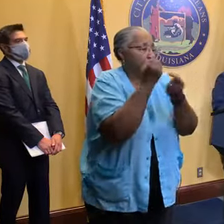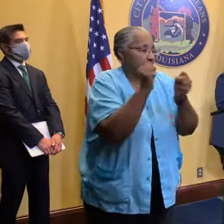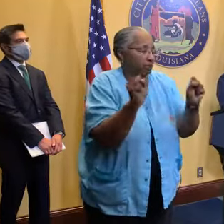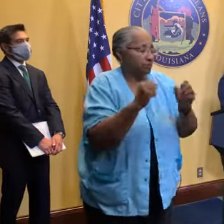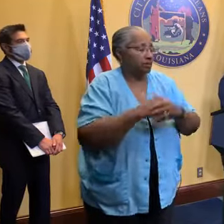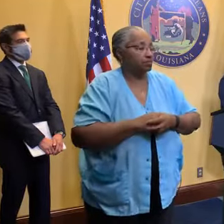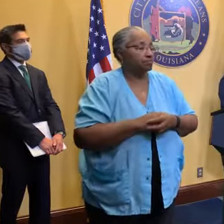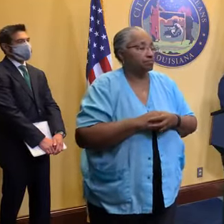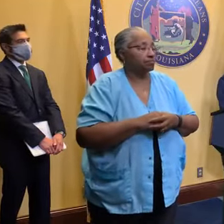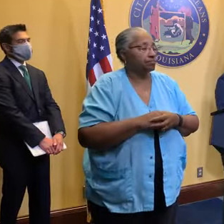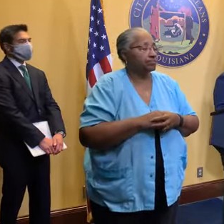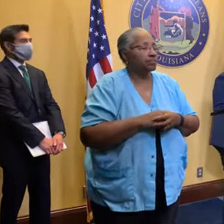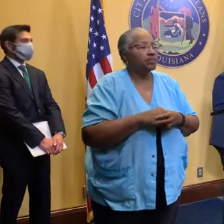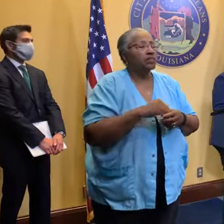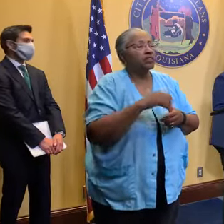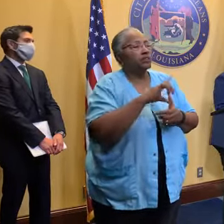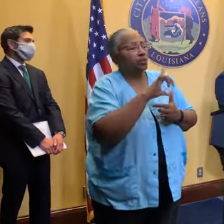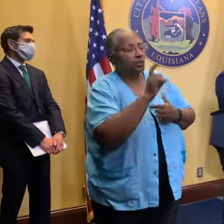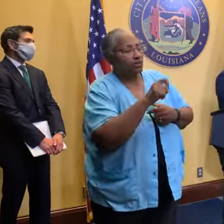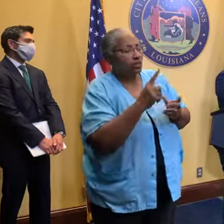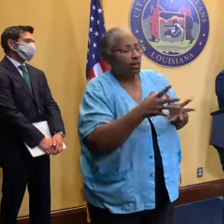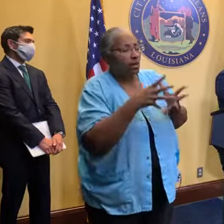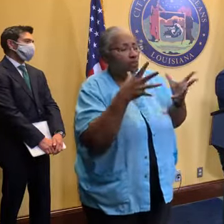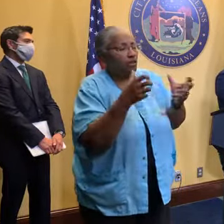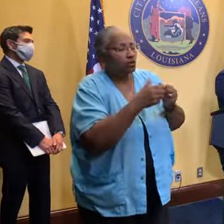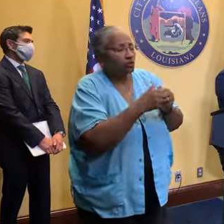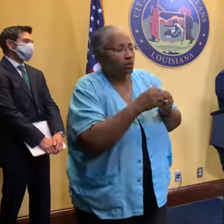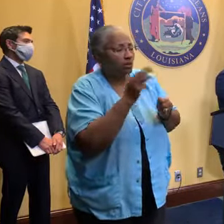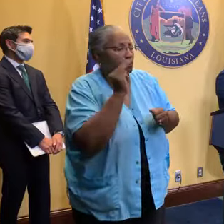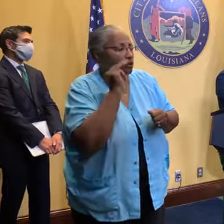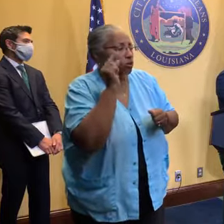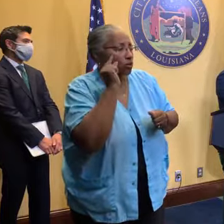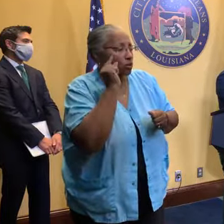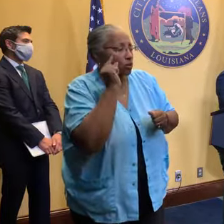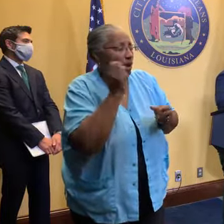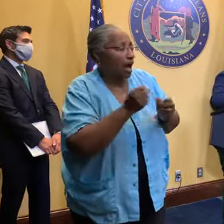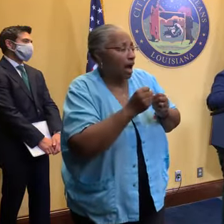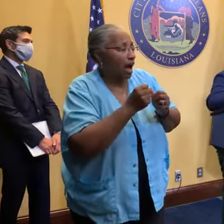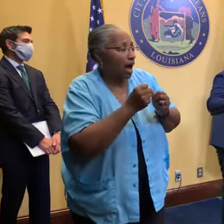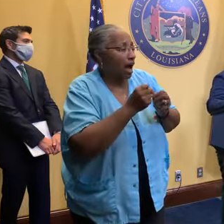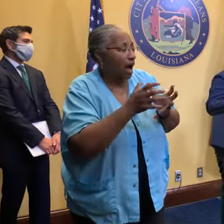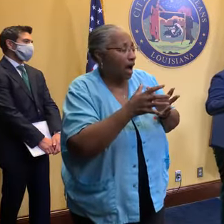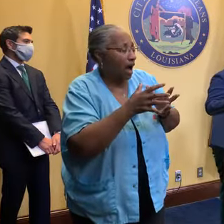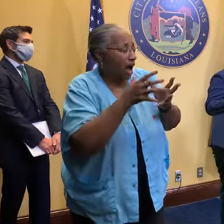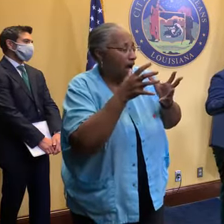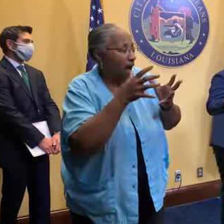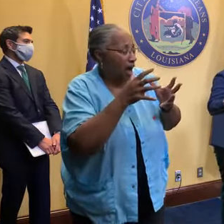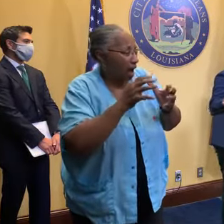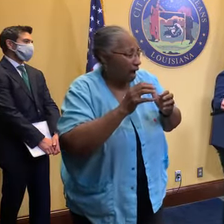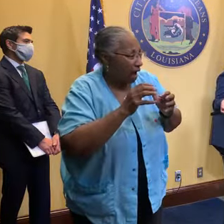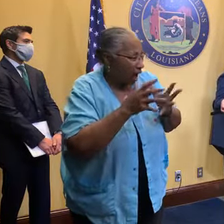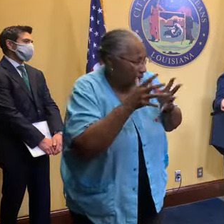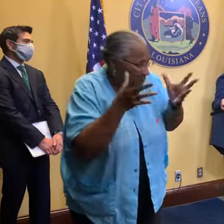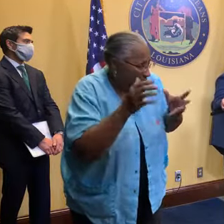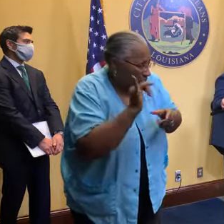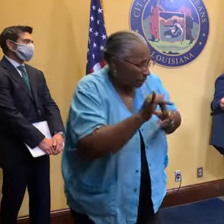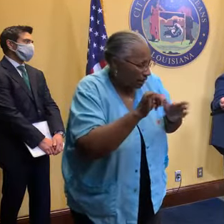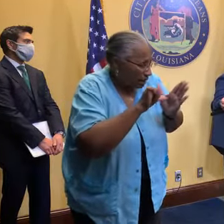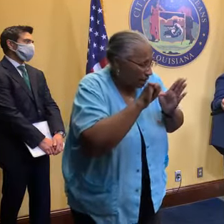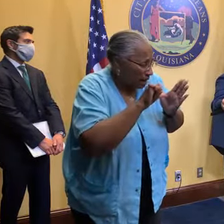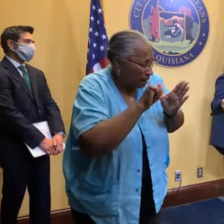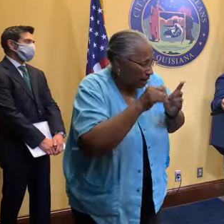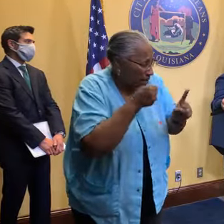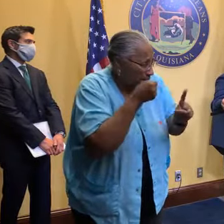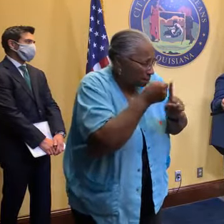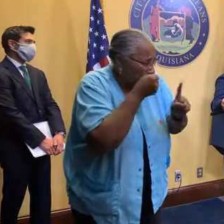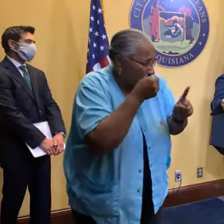you, with the changes with Carnival, how will that impact the city budget? I know that it's such an economic force for the city. How